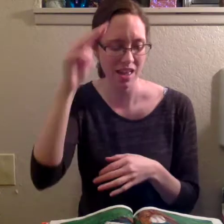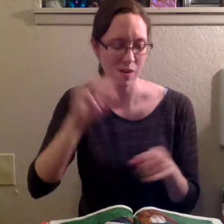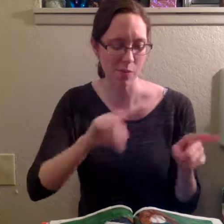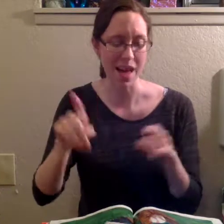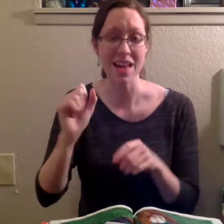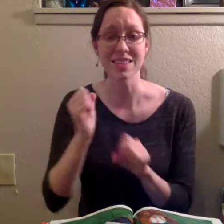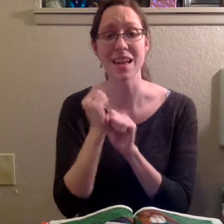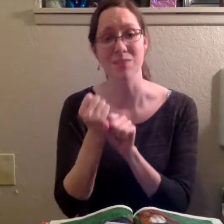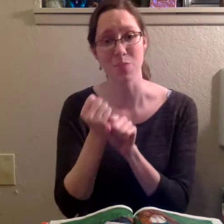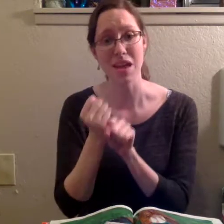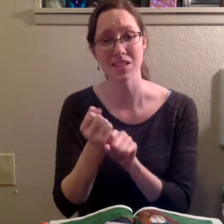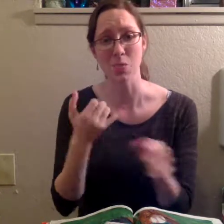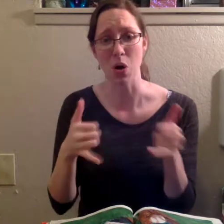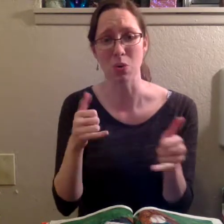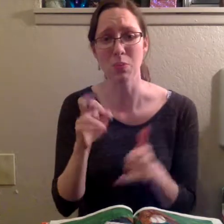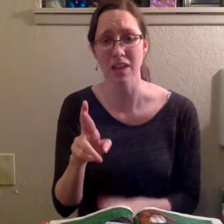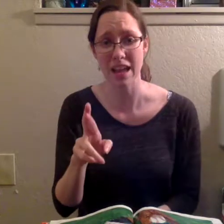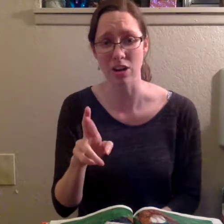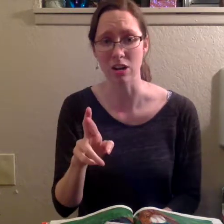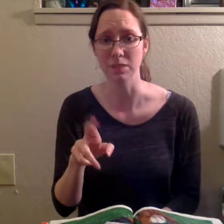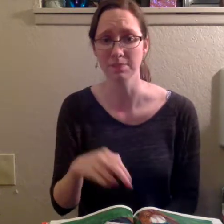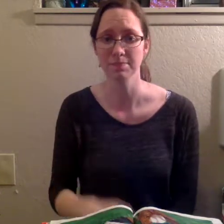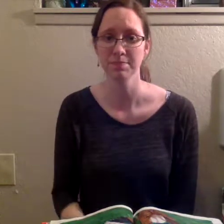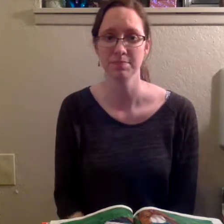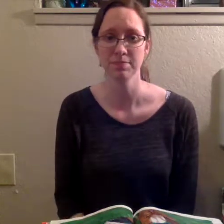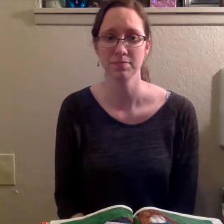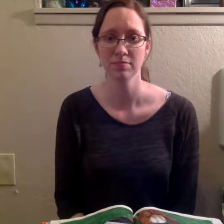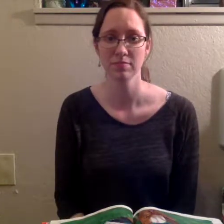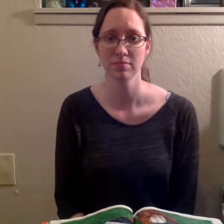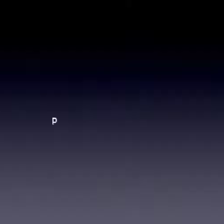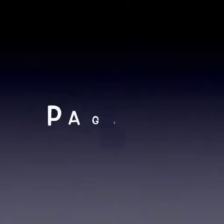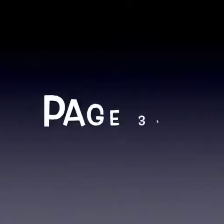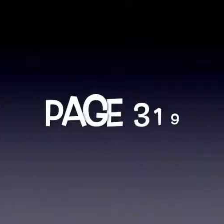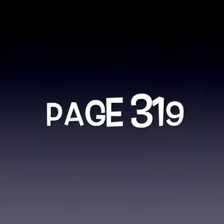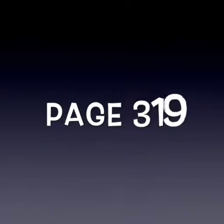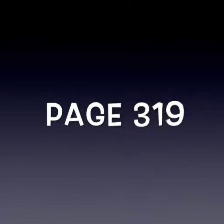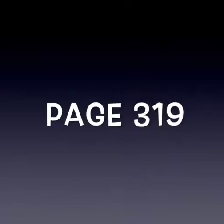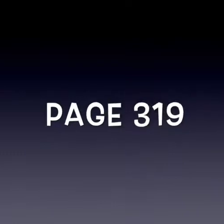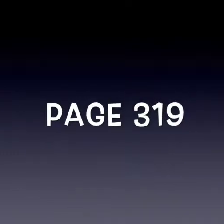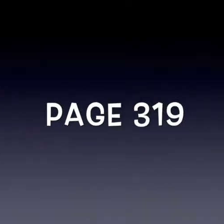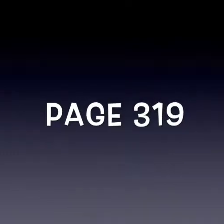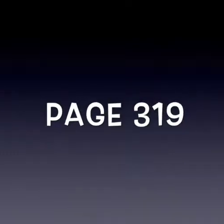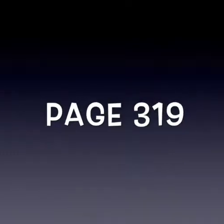him as a baseball player.